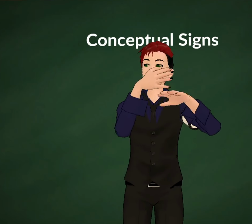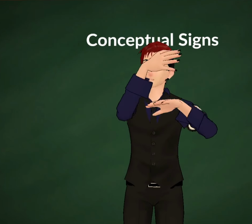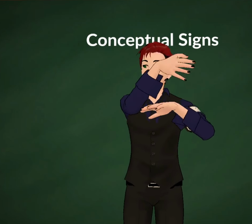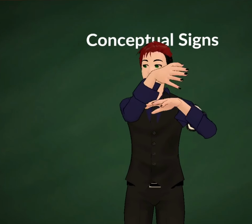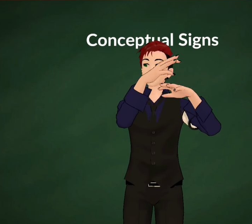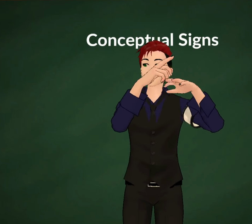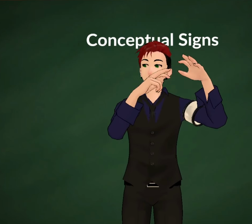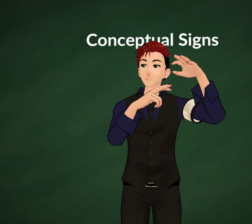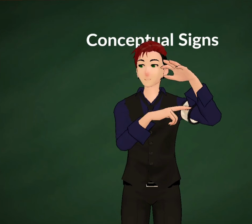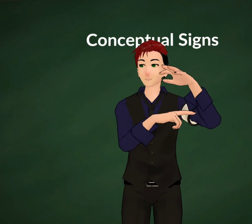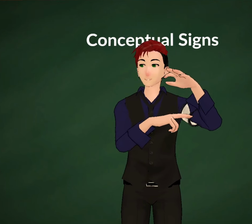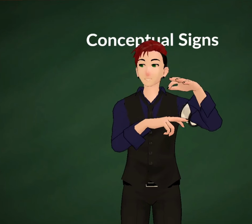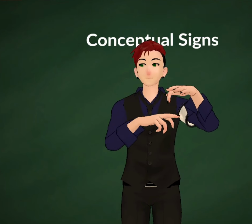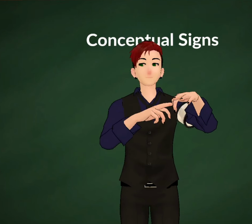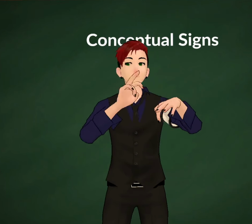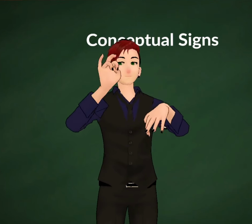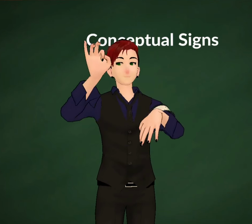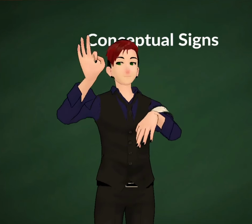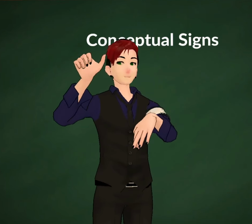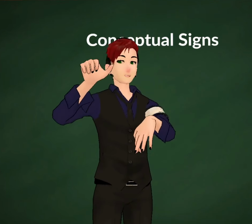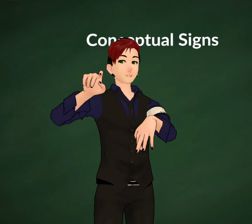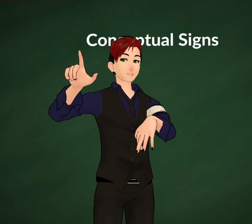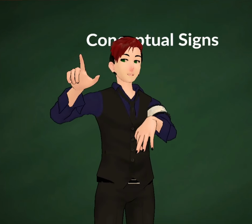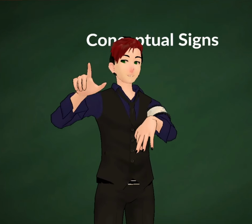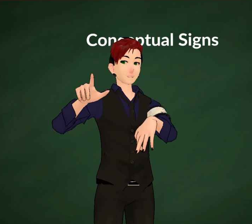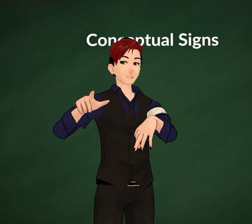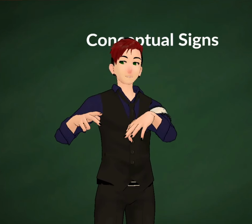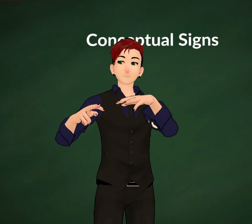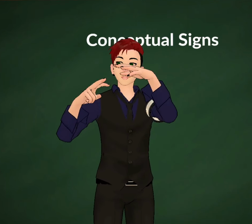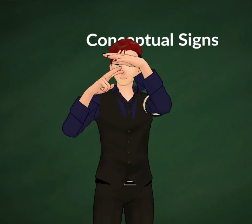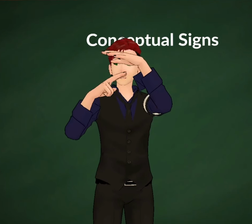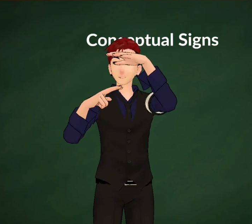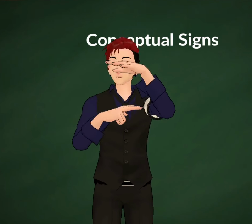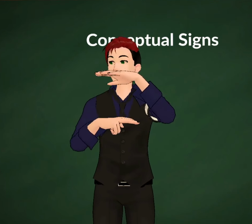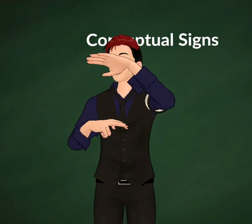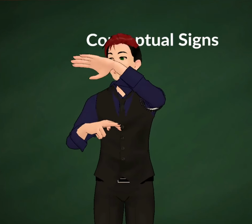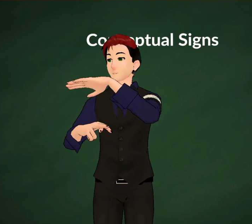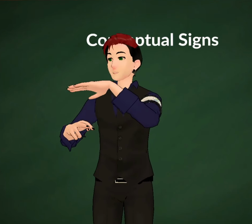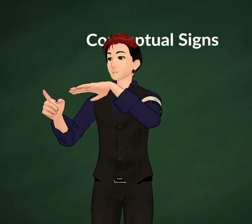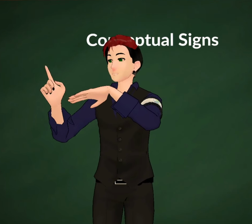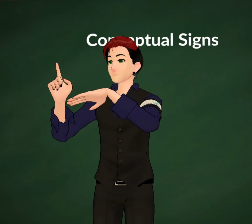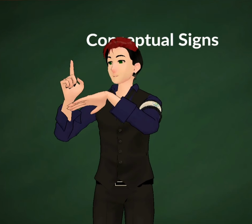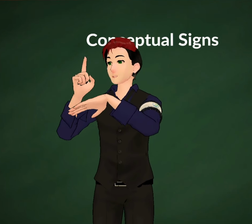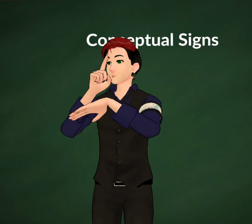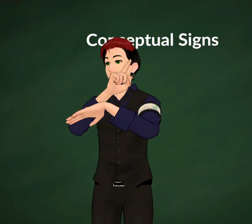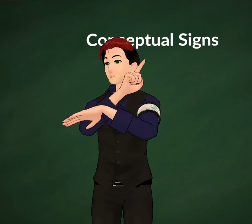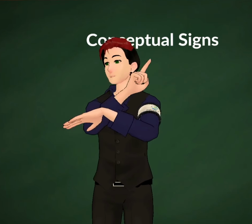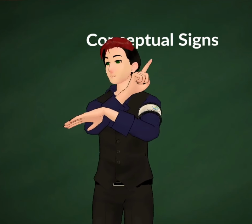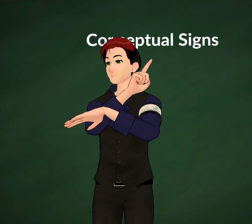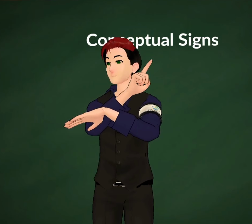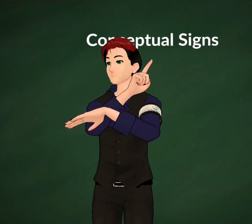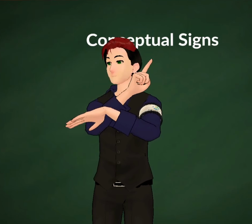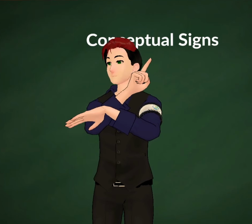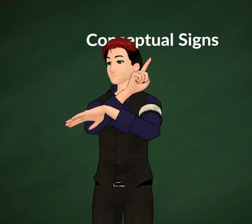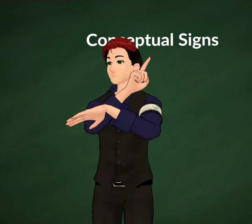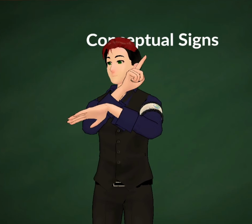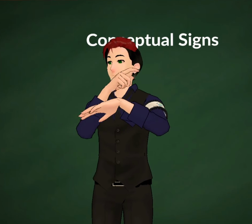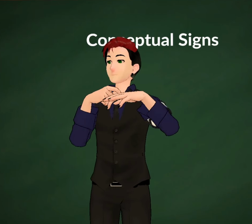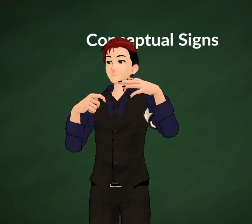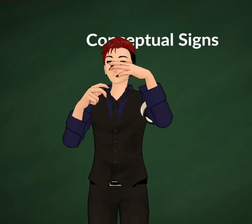went across the bridge. If I'm going to ASL it, I'm going to say here's the bridge, and I walked across it. I